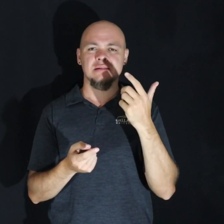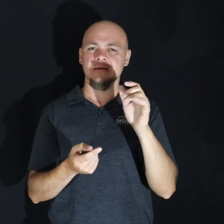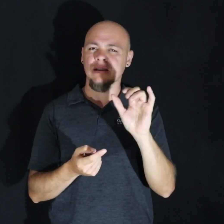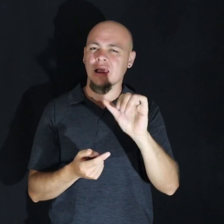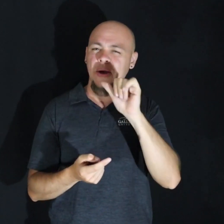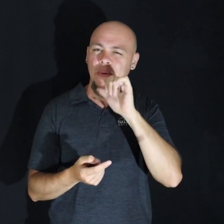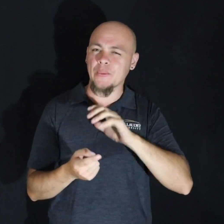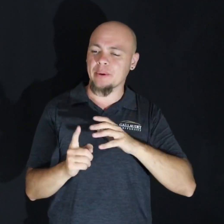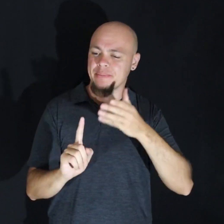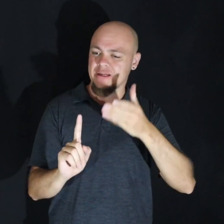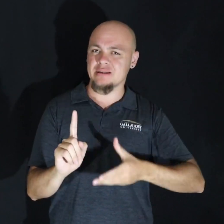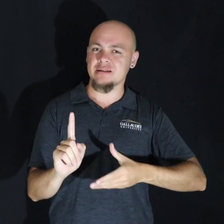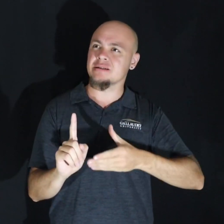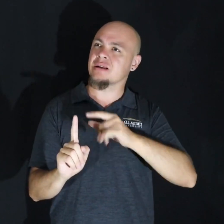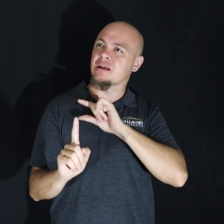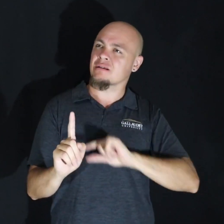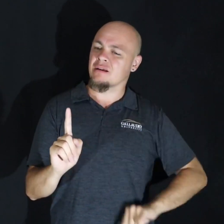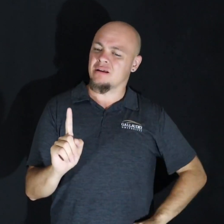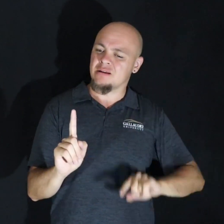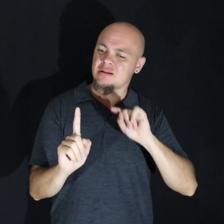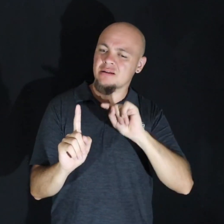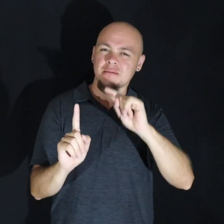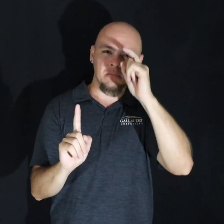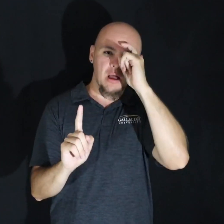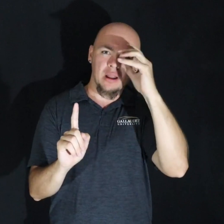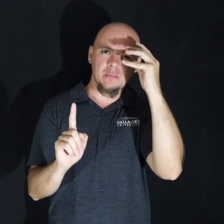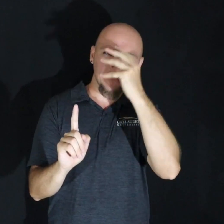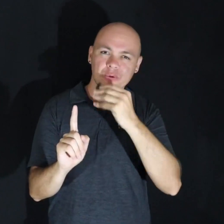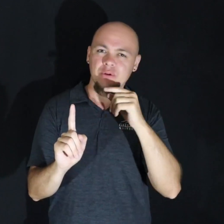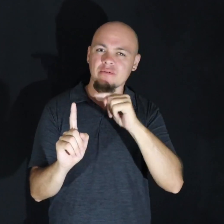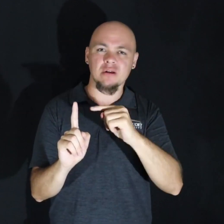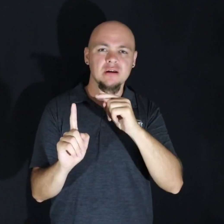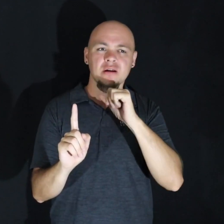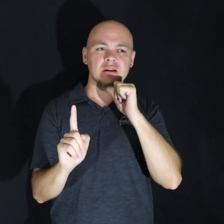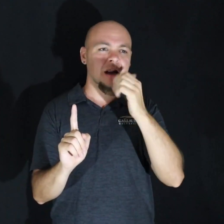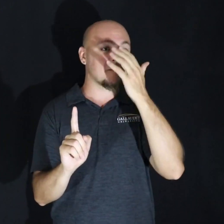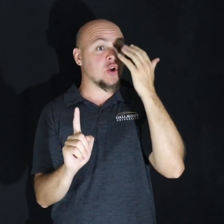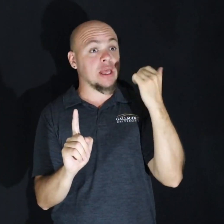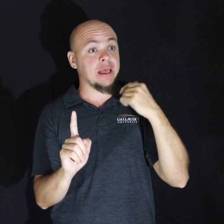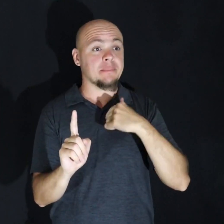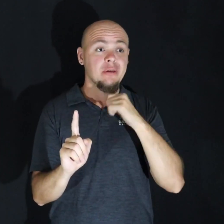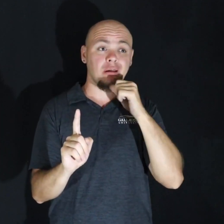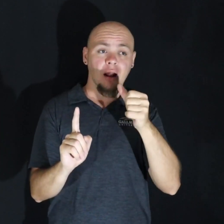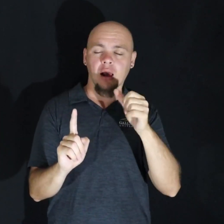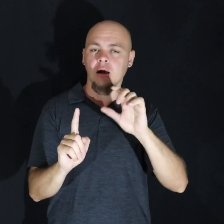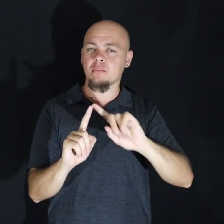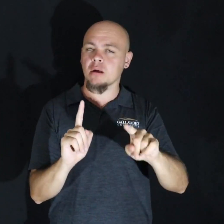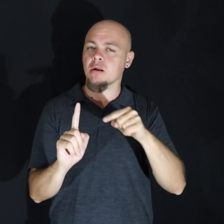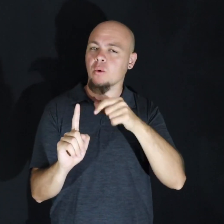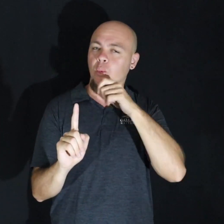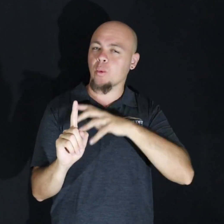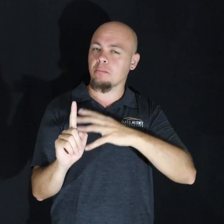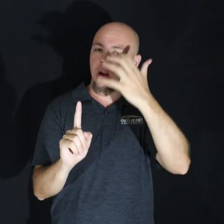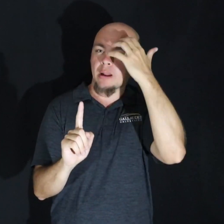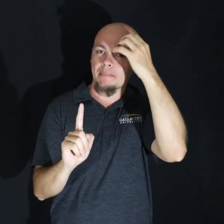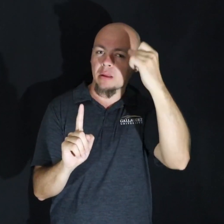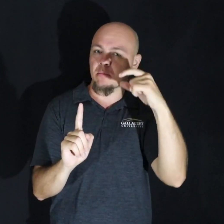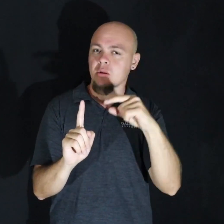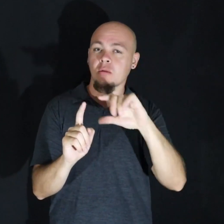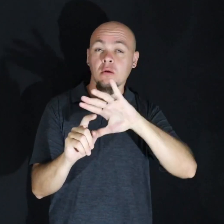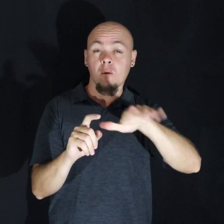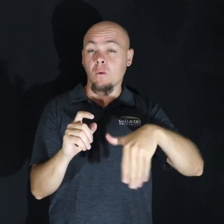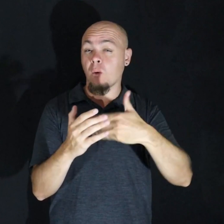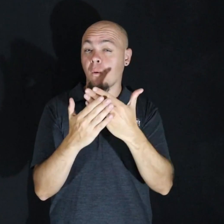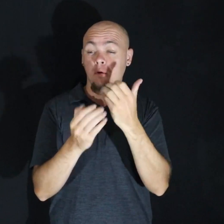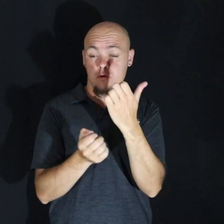Divine woman, beautiful mind, woman, not a forget-me-not, but a woman you remember. She is the whole fire,